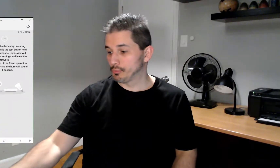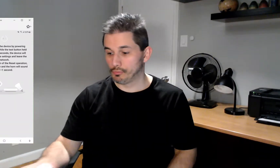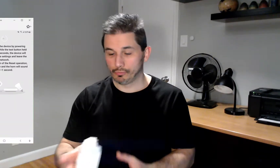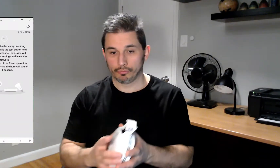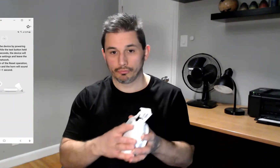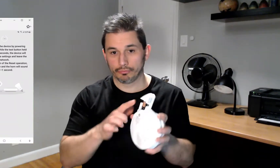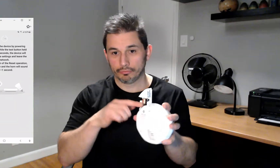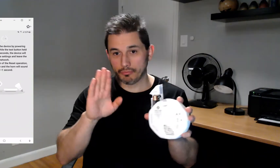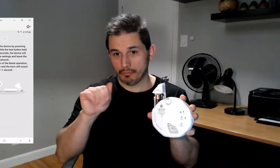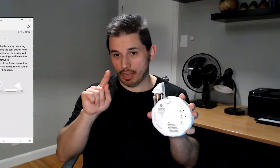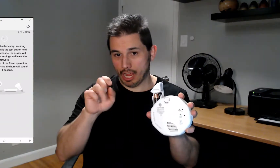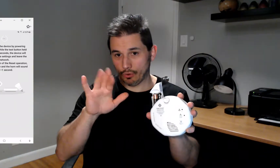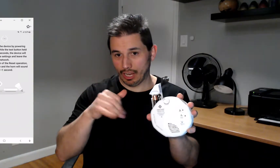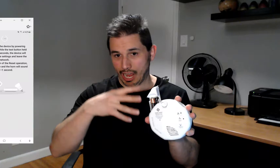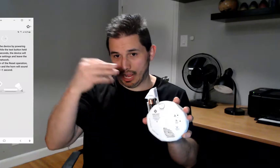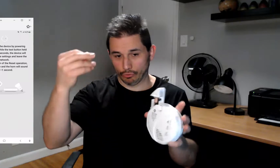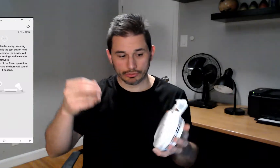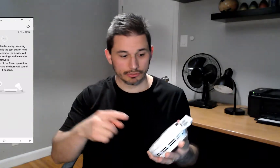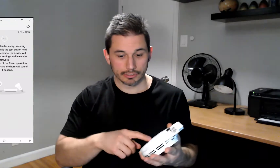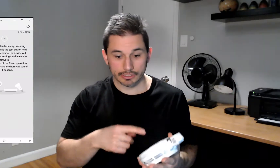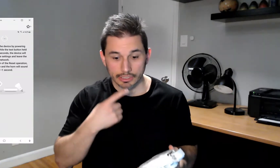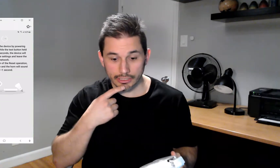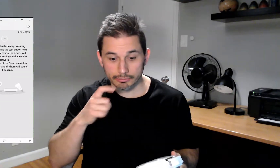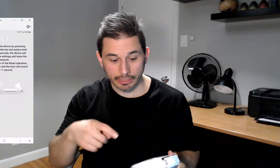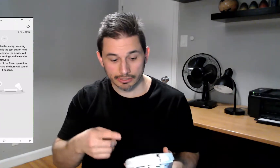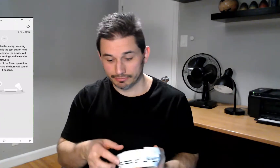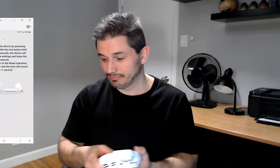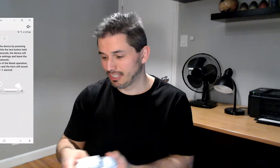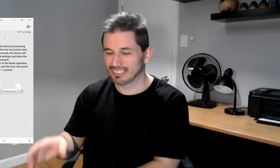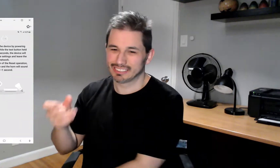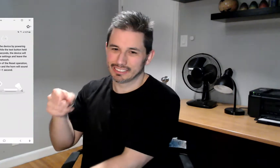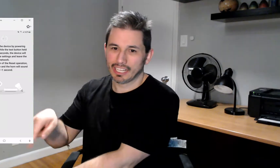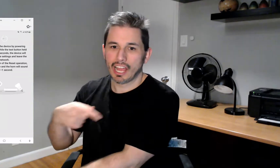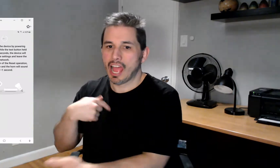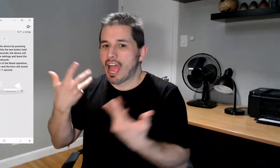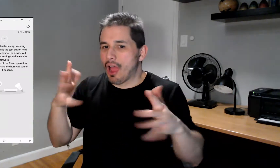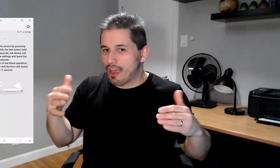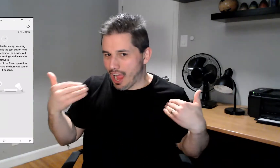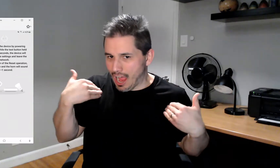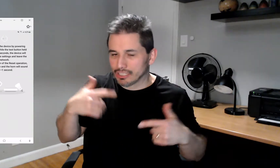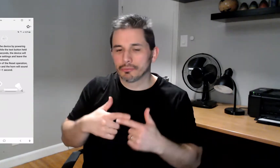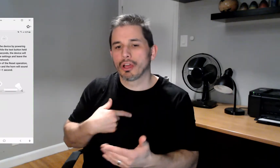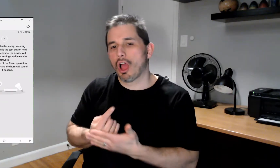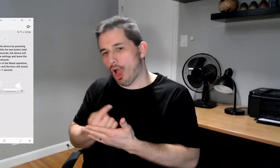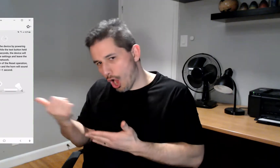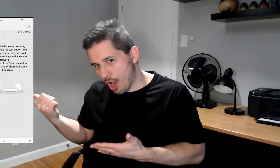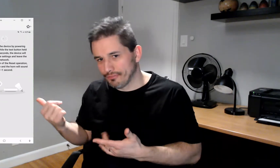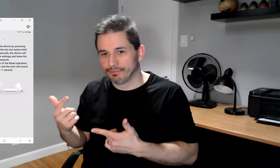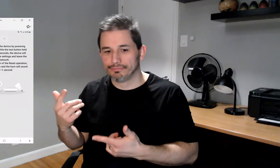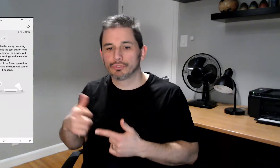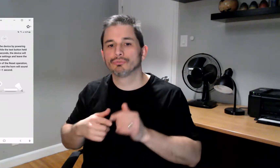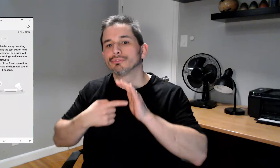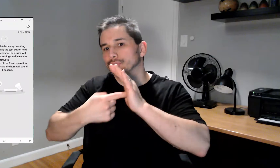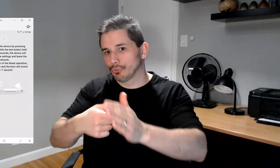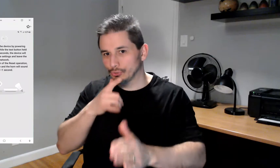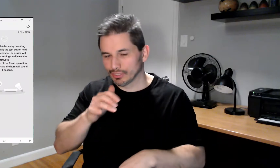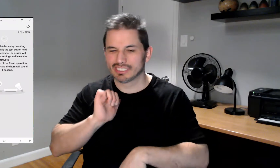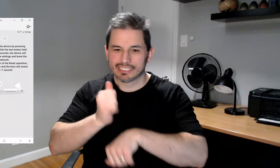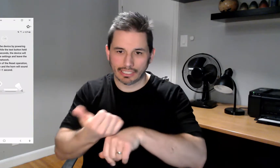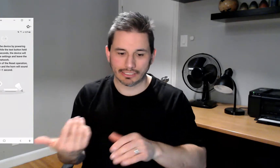So now what I'll have to do is remove the batteries here, and I've already connected it, but I've disconnected it to show you